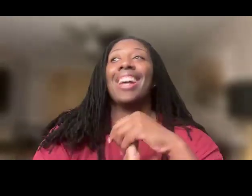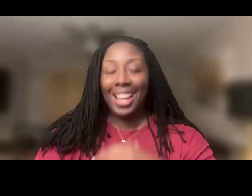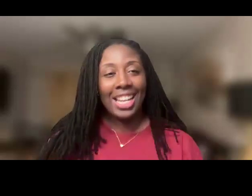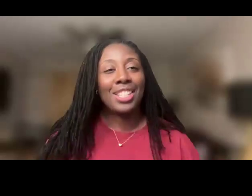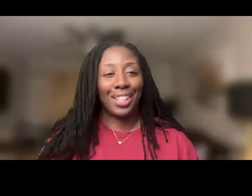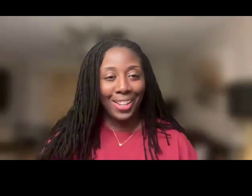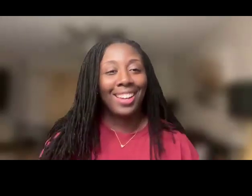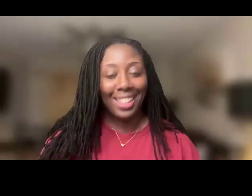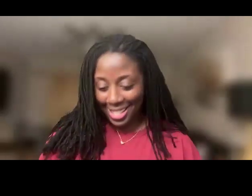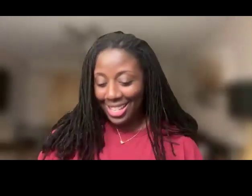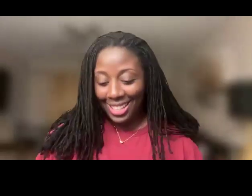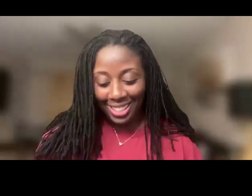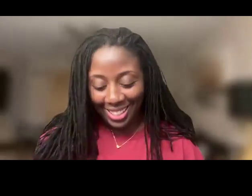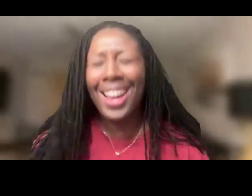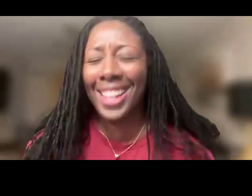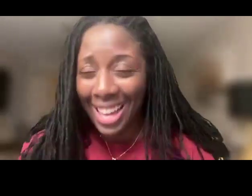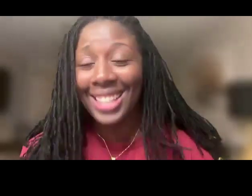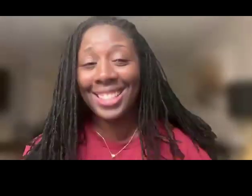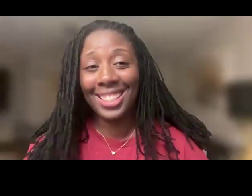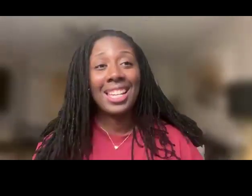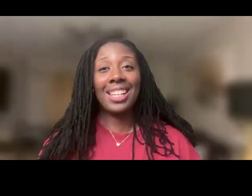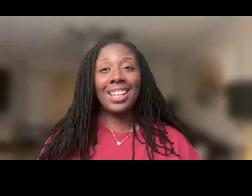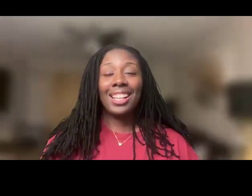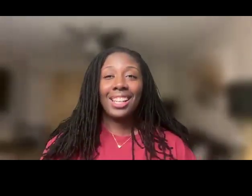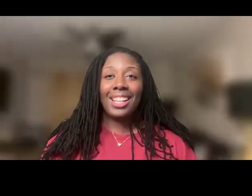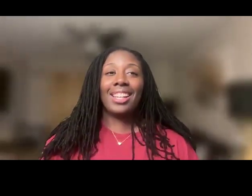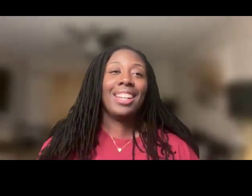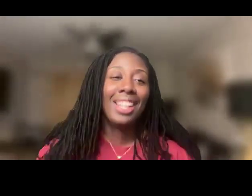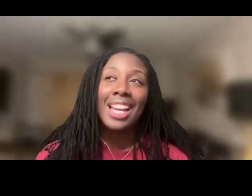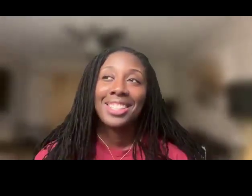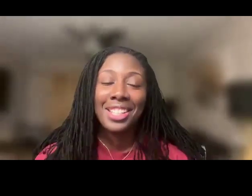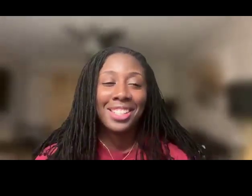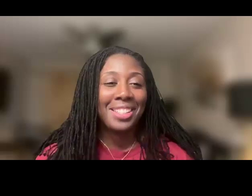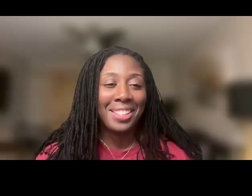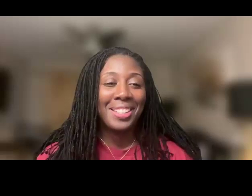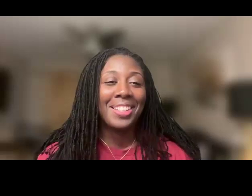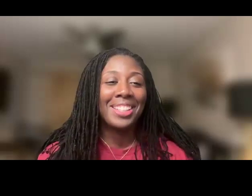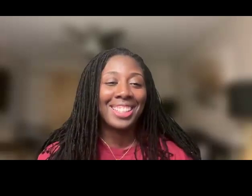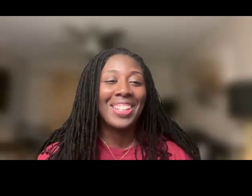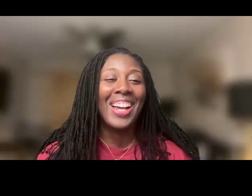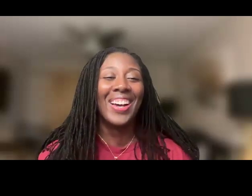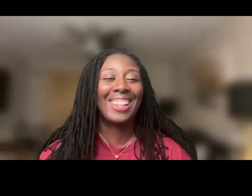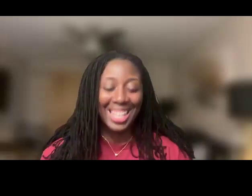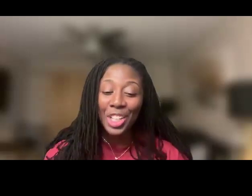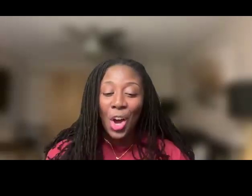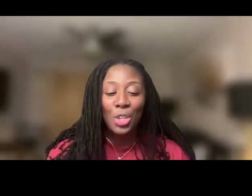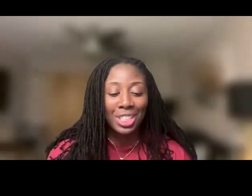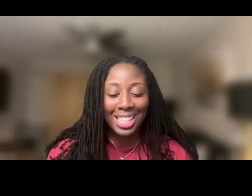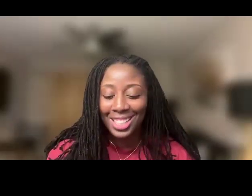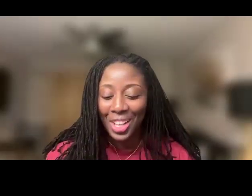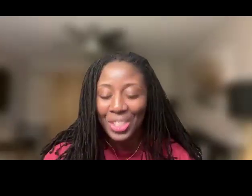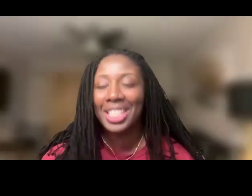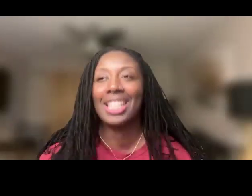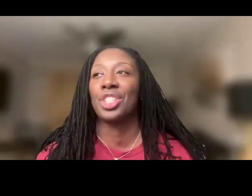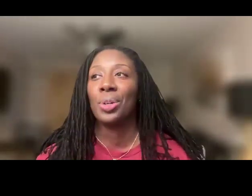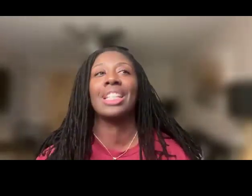because I'm yes, like, what? I didn't even know yes, TikTok yes. sold anything. I didn't And know there was a TikTok shop. yeah,